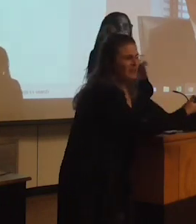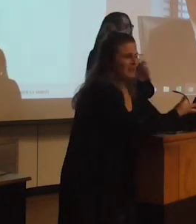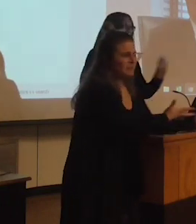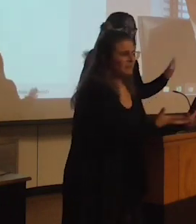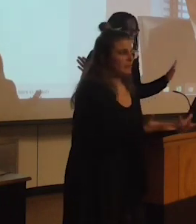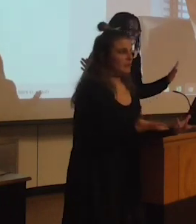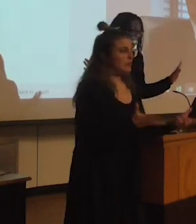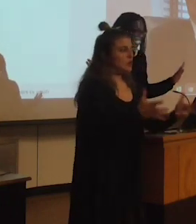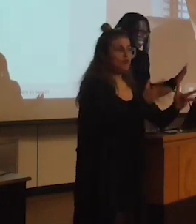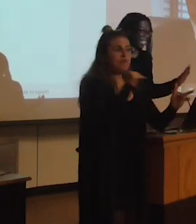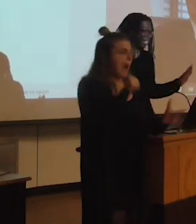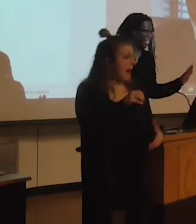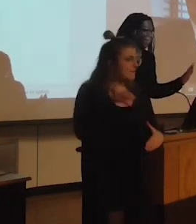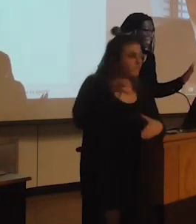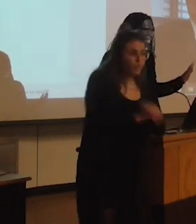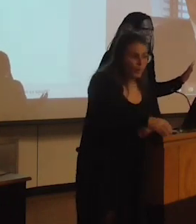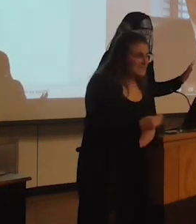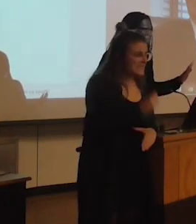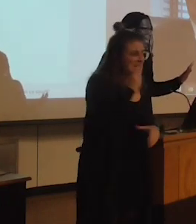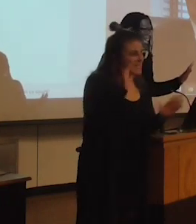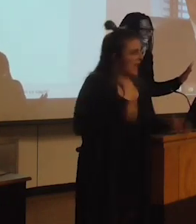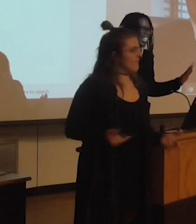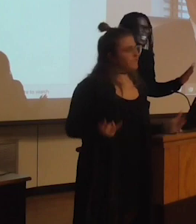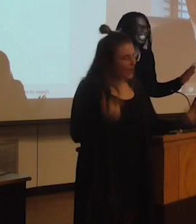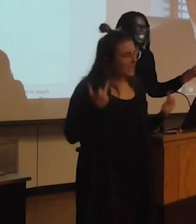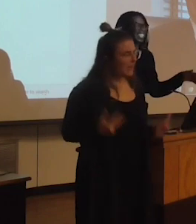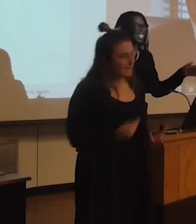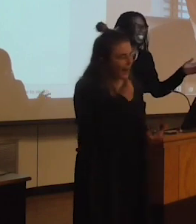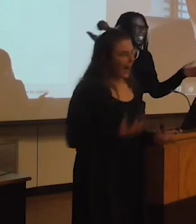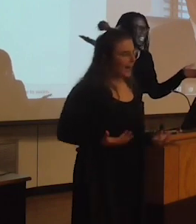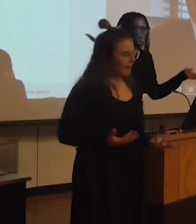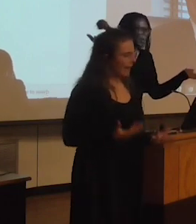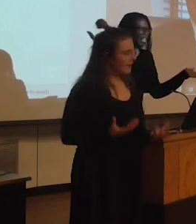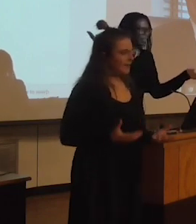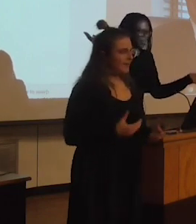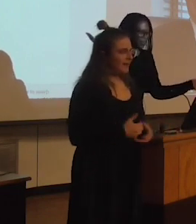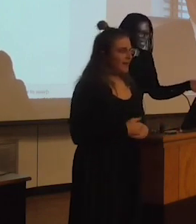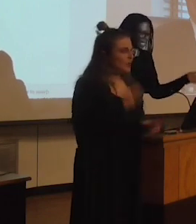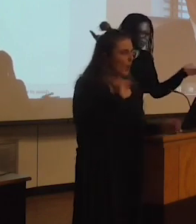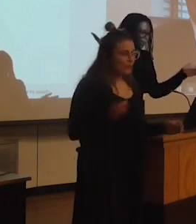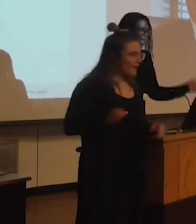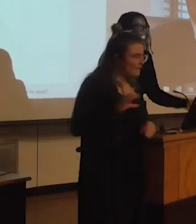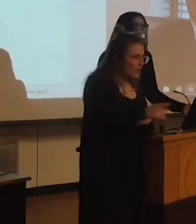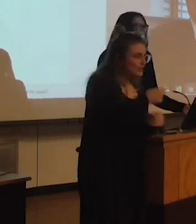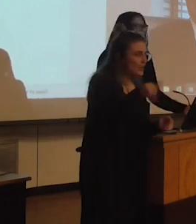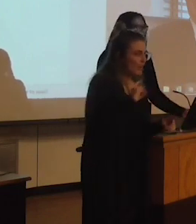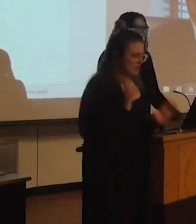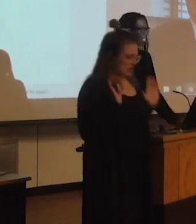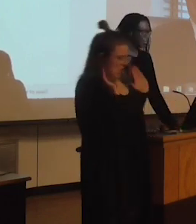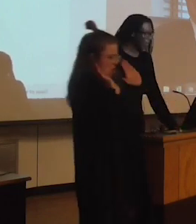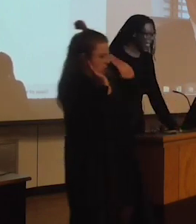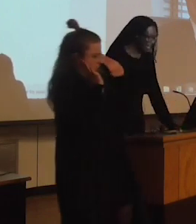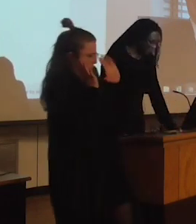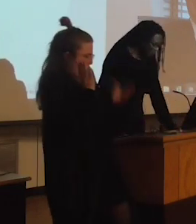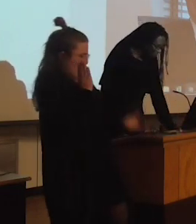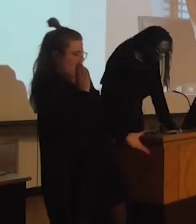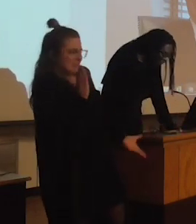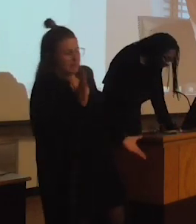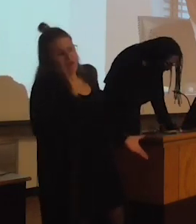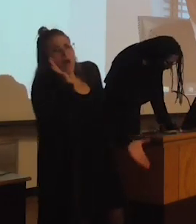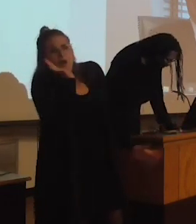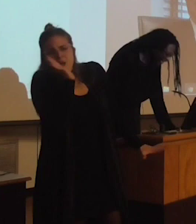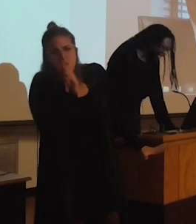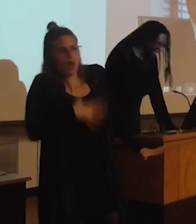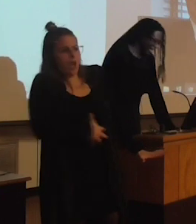he's under no obligation to eat this fucking, like, pie. Like, nobody's worth it, but just the presence of it has annoyed him